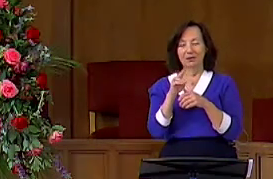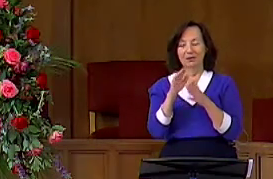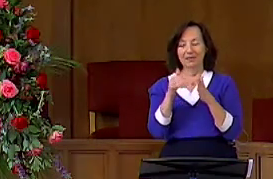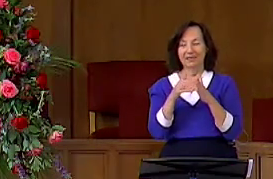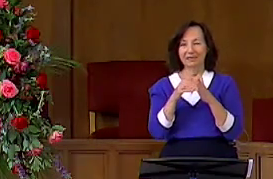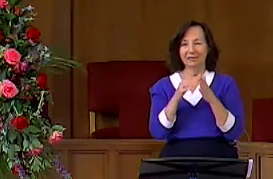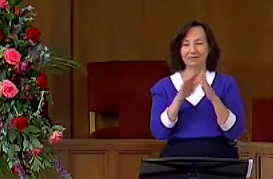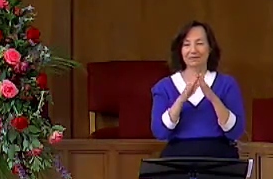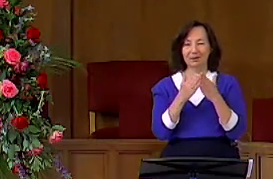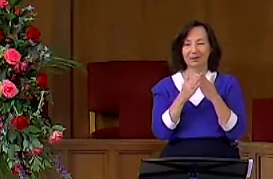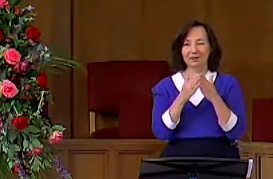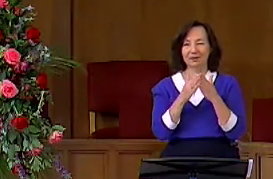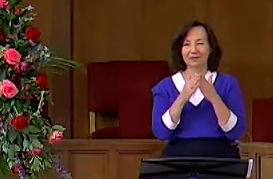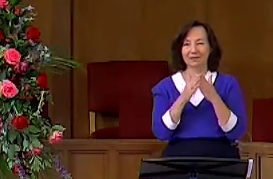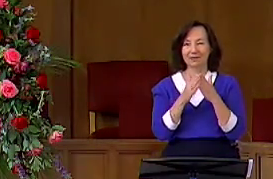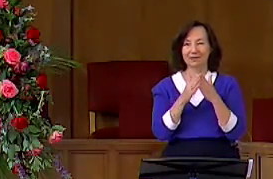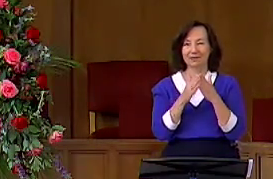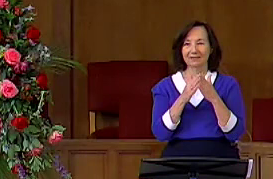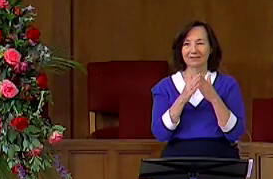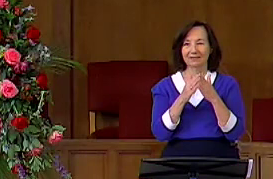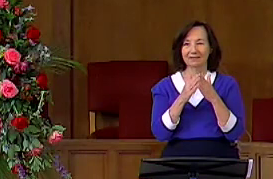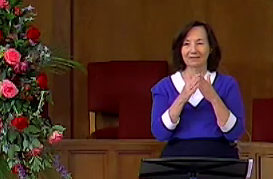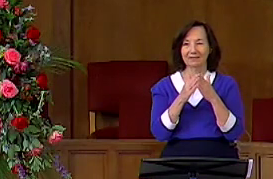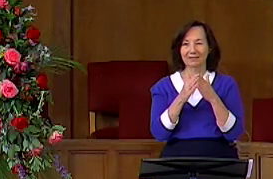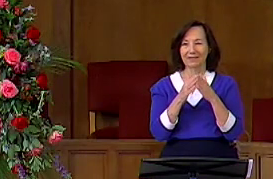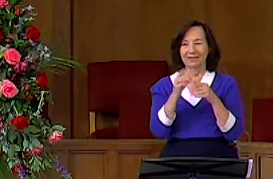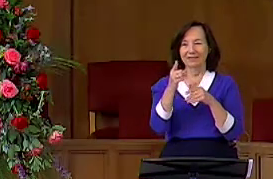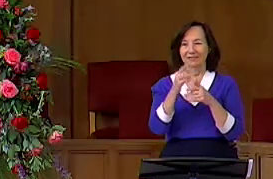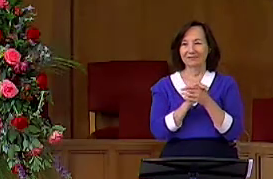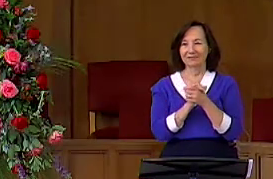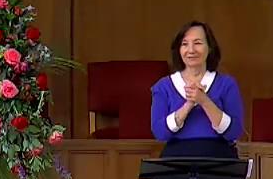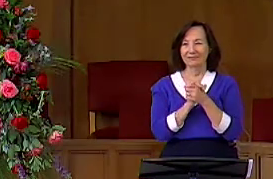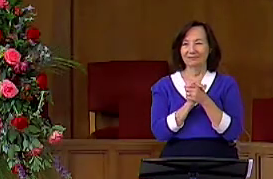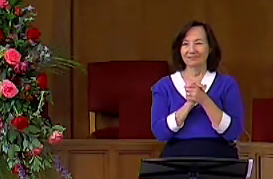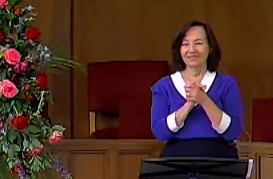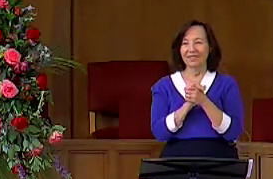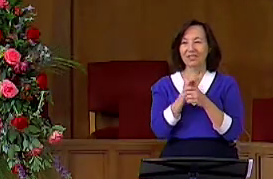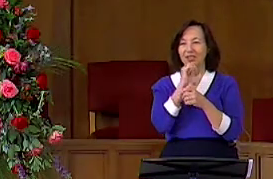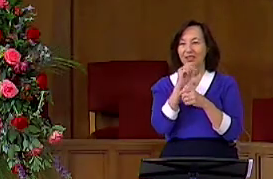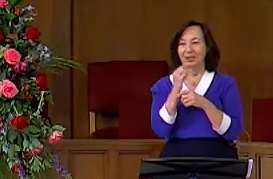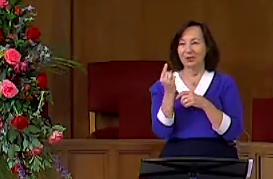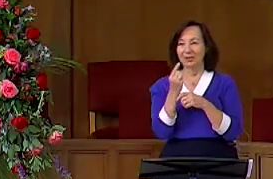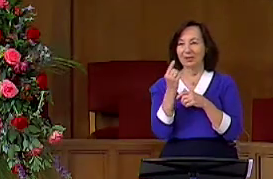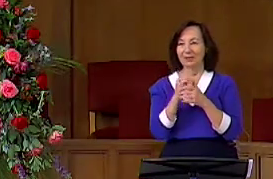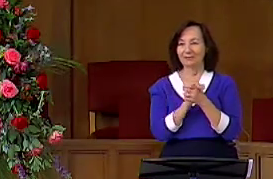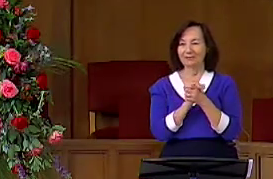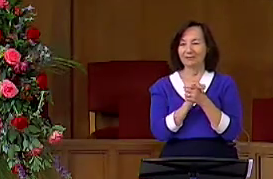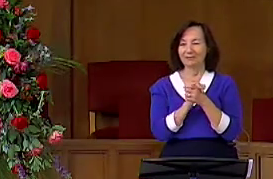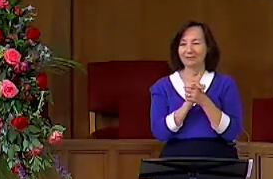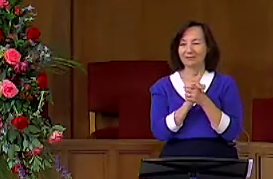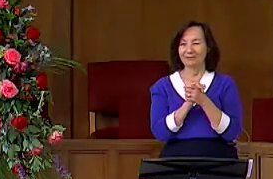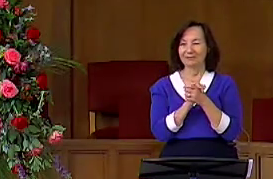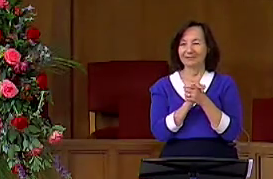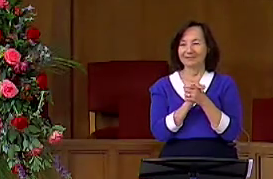Amber ended up, come on, oh, come on, Jerry, wouldn't be the same if Jerry, because she didn't do it by herself. So come on close here. You come